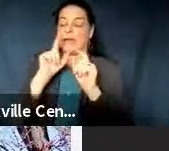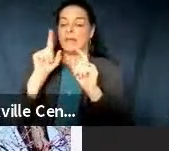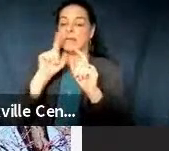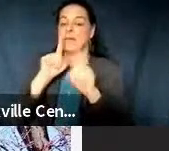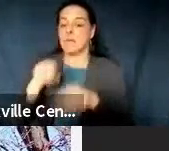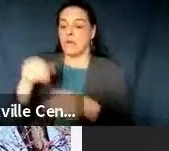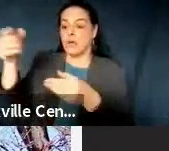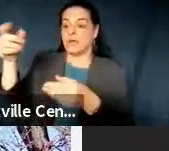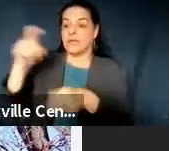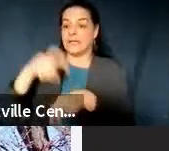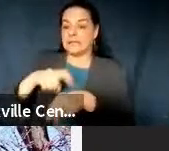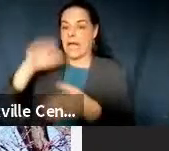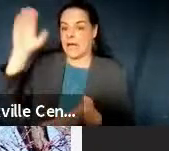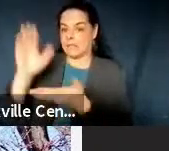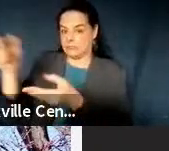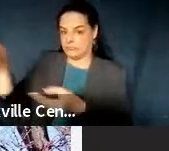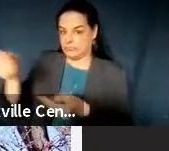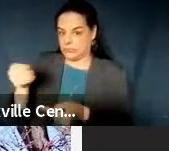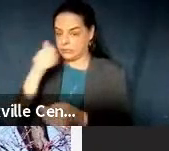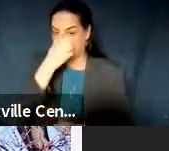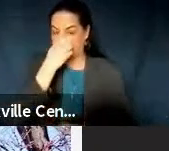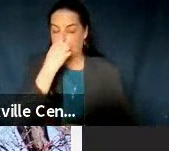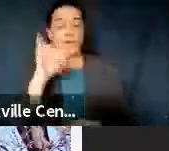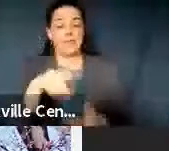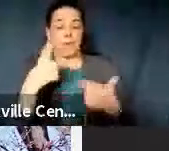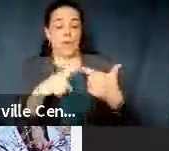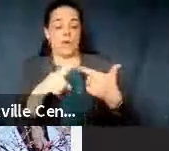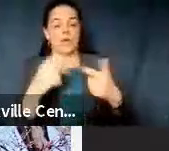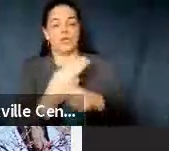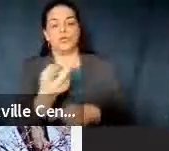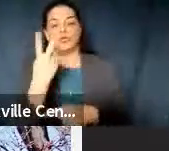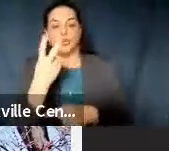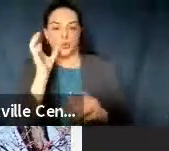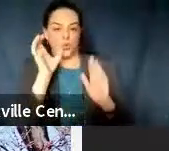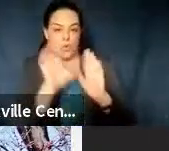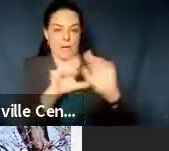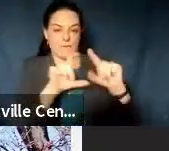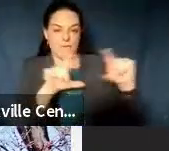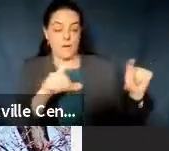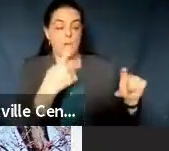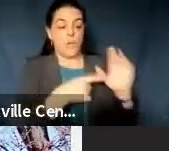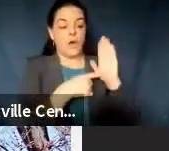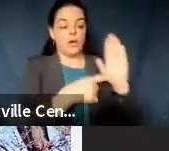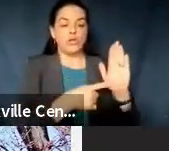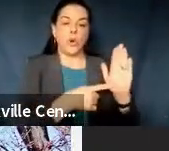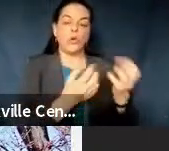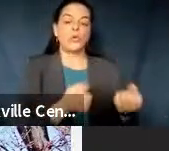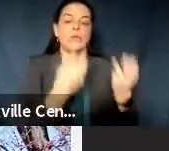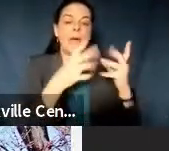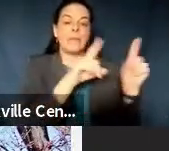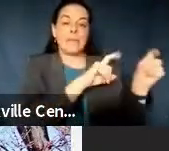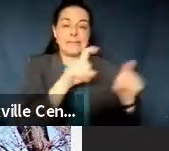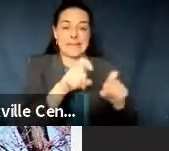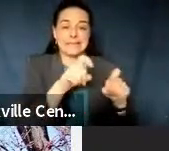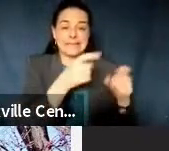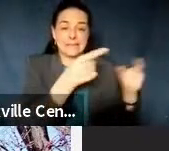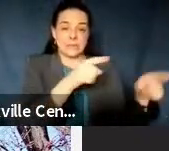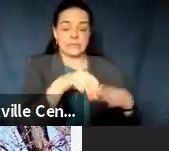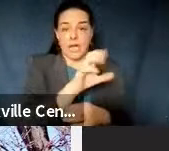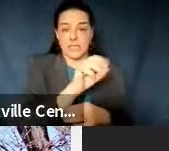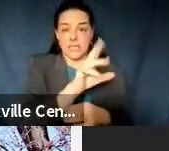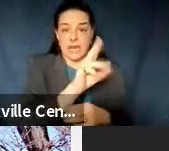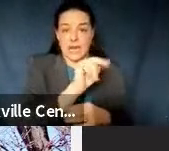time. For this benchmark, we're utilizing two bar graphs, one that shows a sample of the tests conducted for Knox County